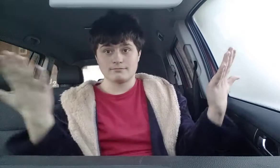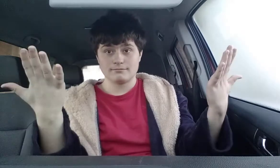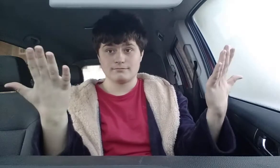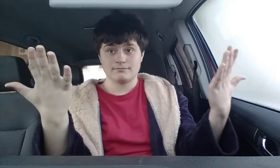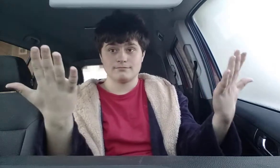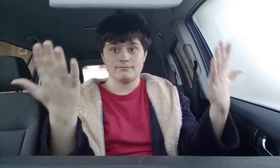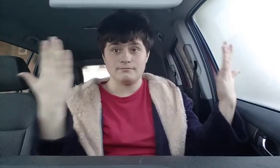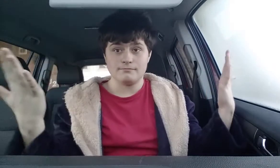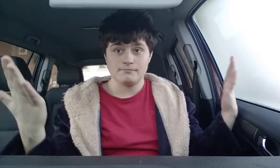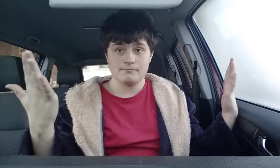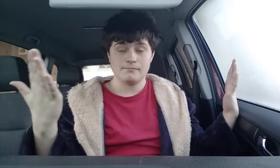day.